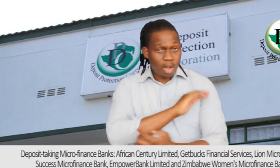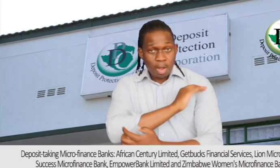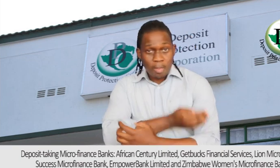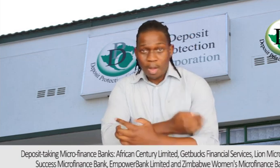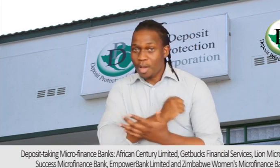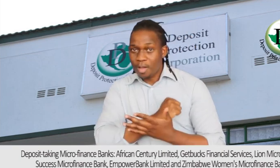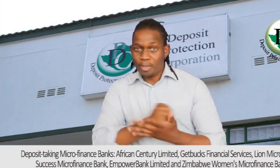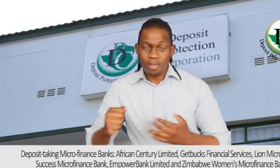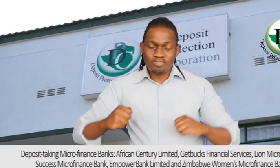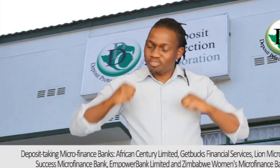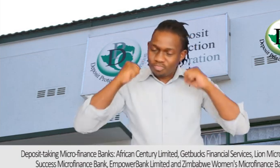Limited.